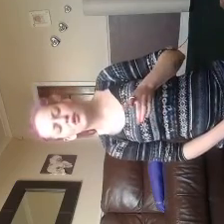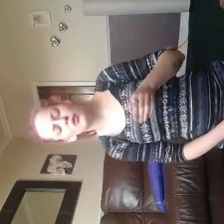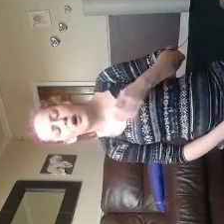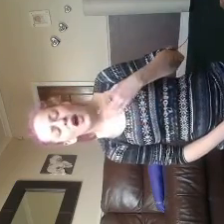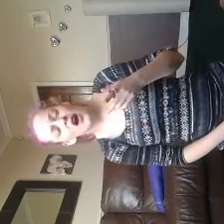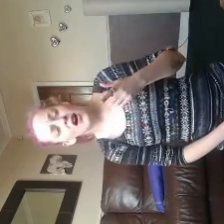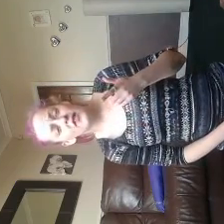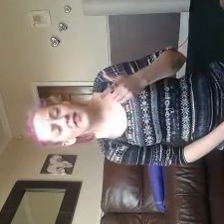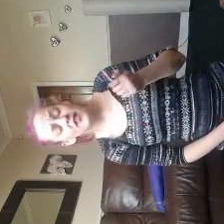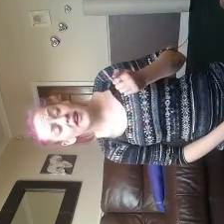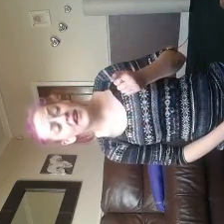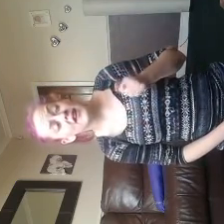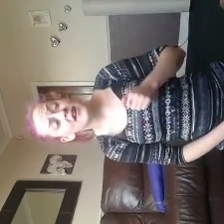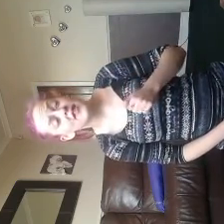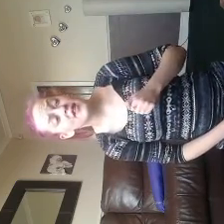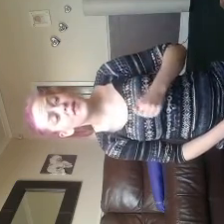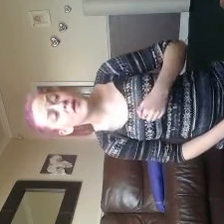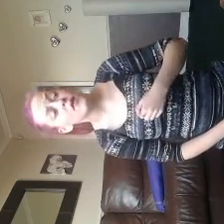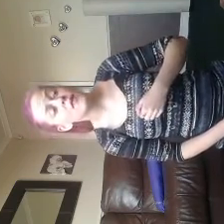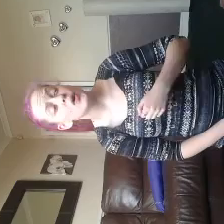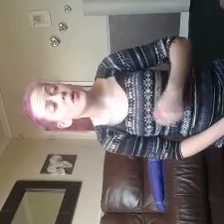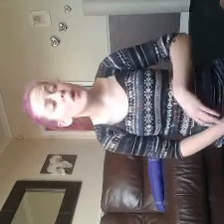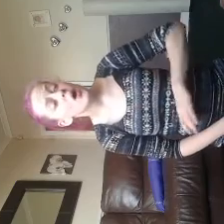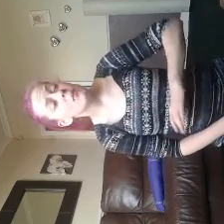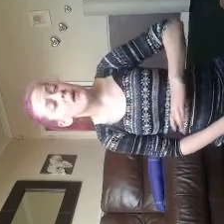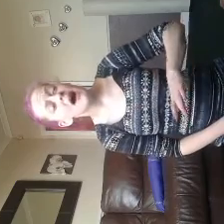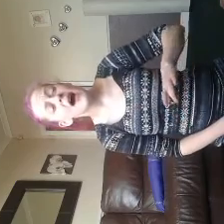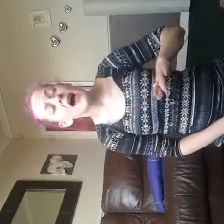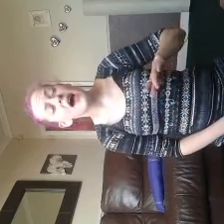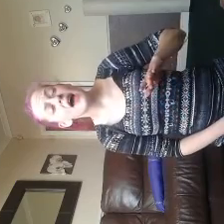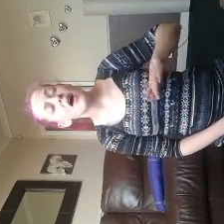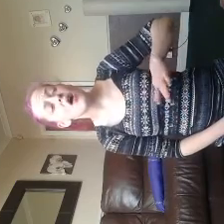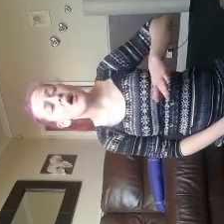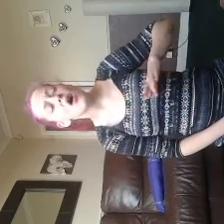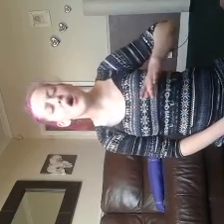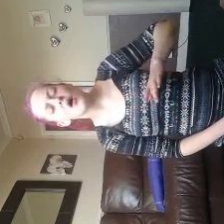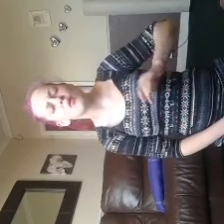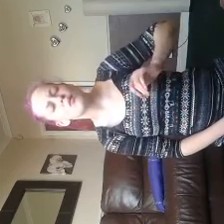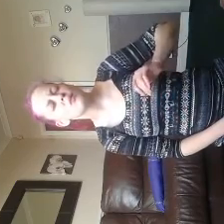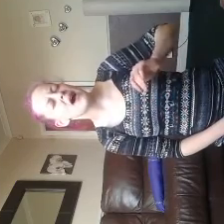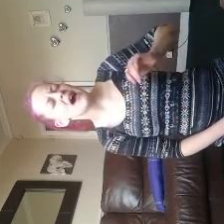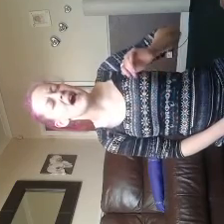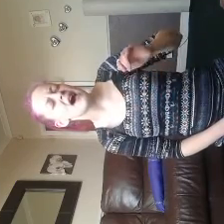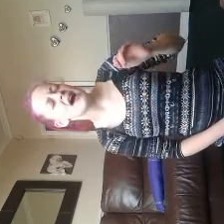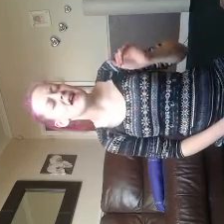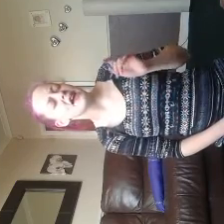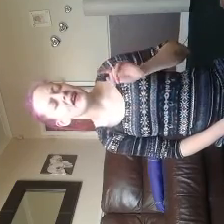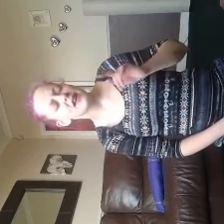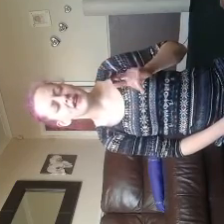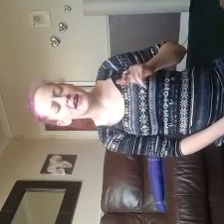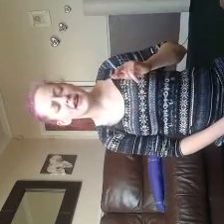you, others take a different view. My, oh my,